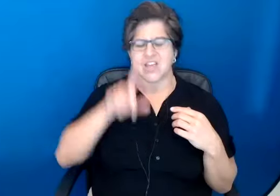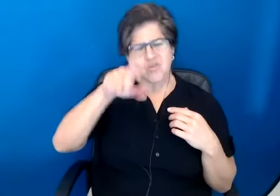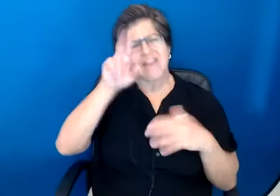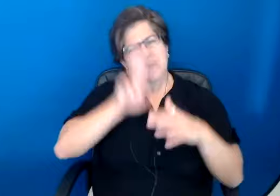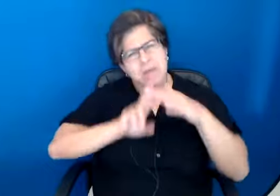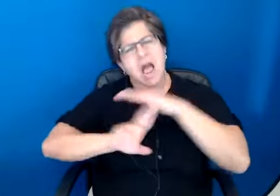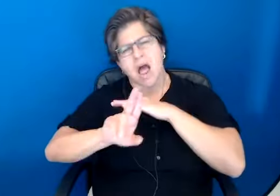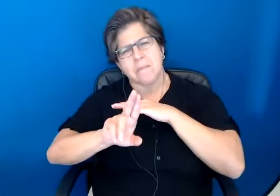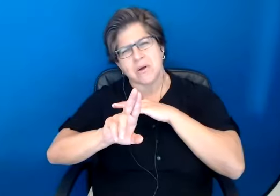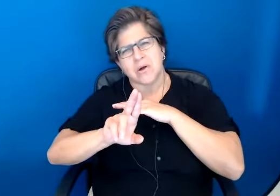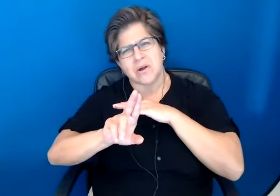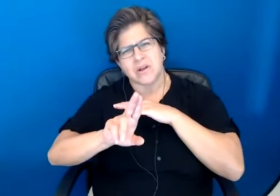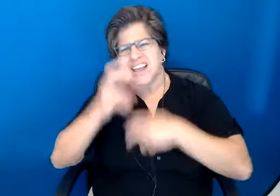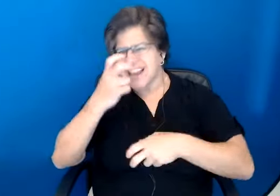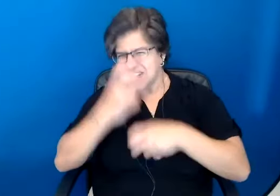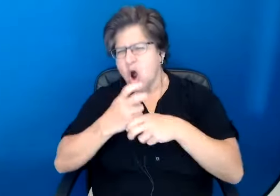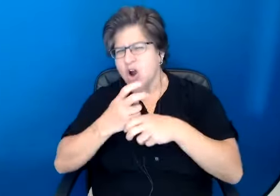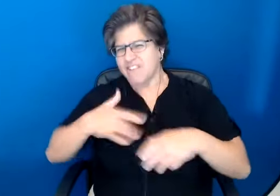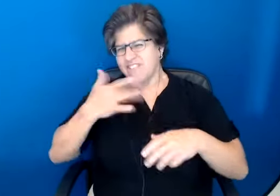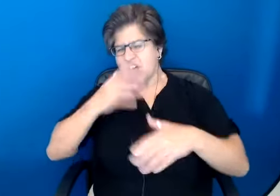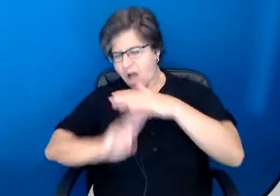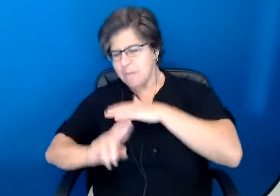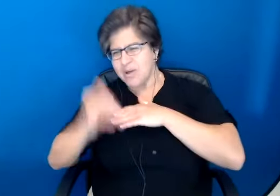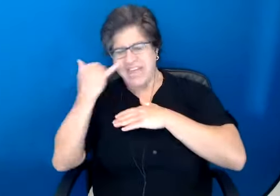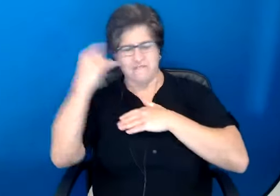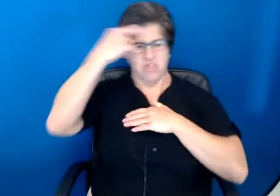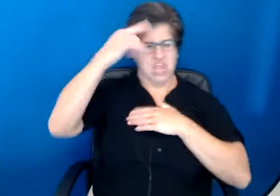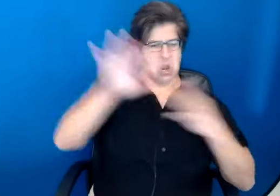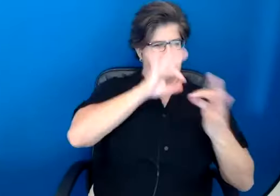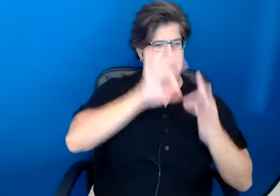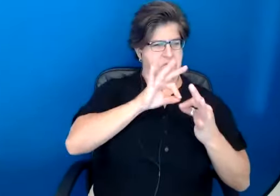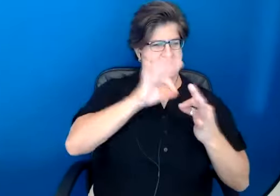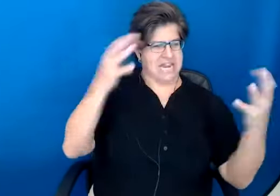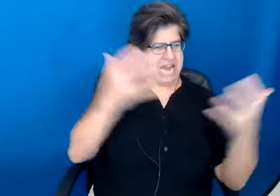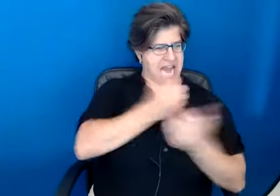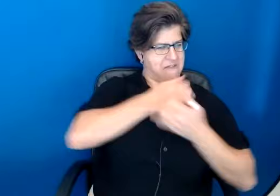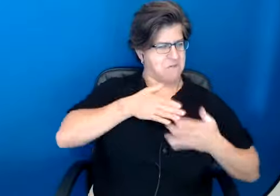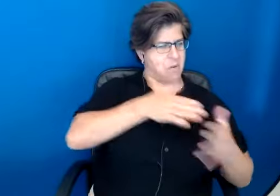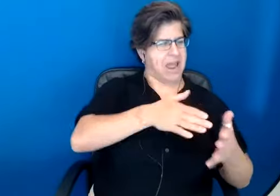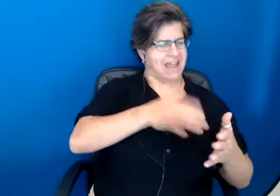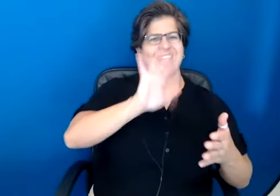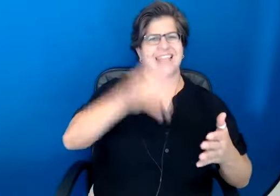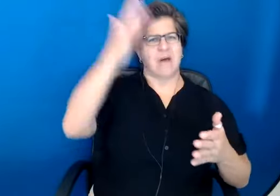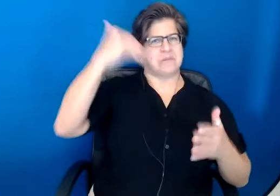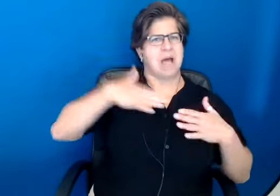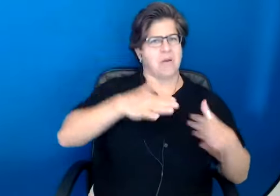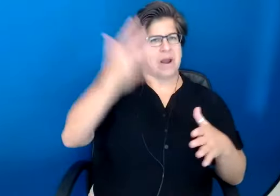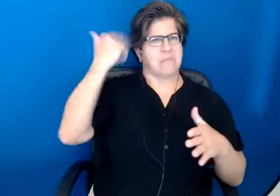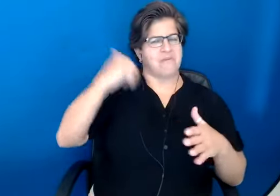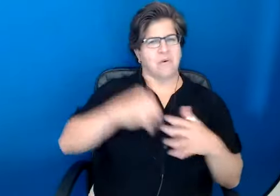grateful. Gratitude has got to play a huge, huge part in this for me, because this is going to be the foundation for the rest of my life.